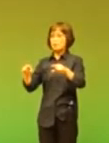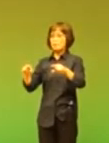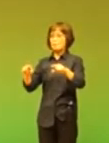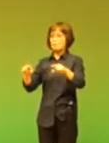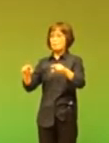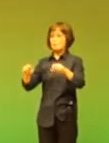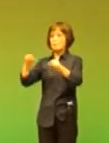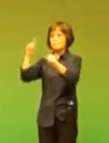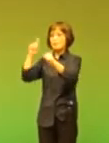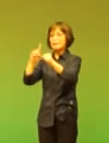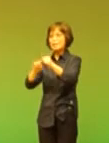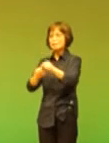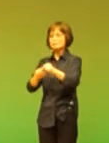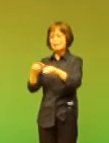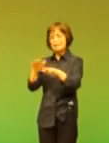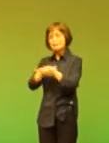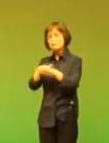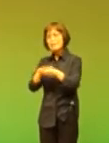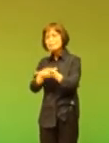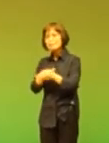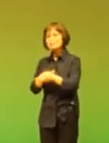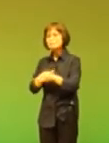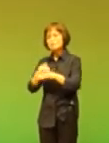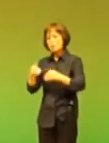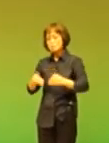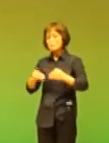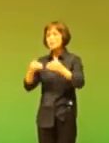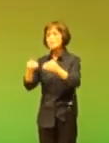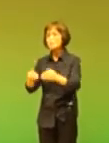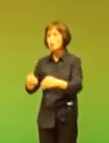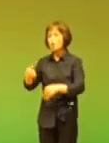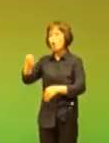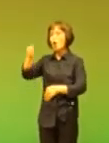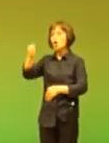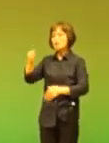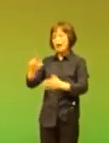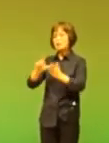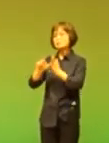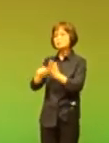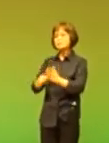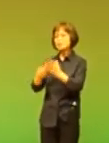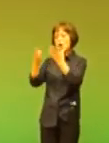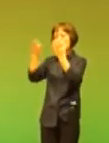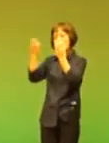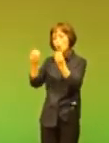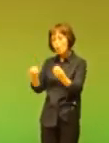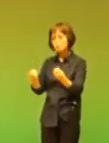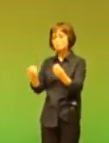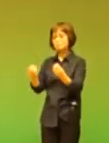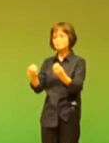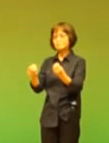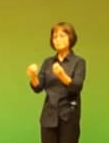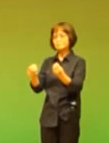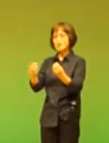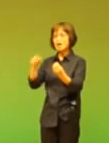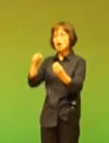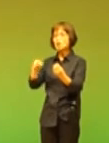is ending the nuclear weapons era. This can be accomplished by the